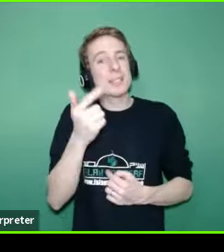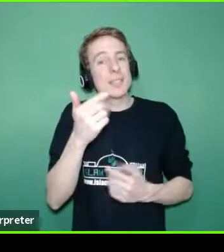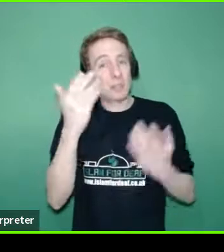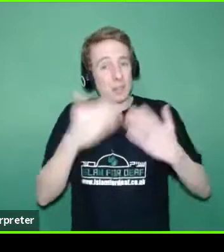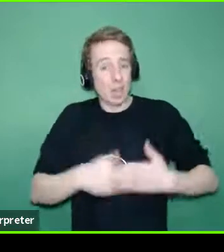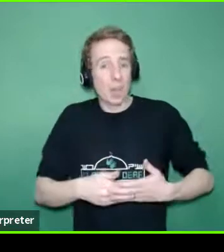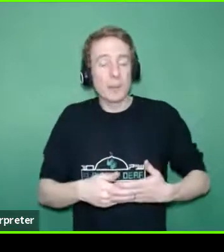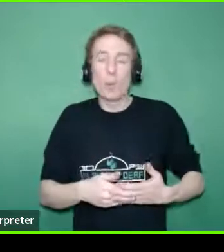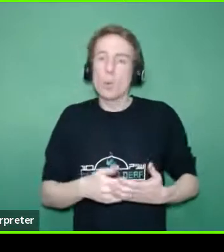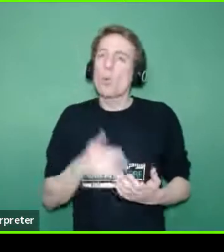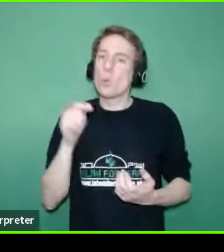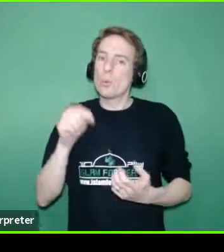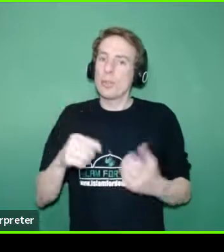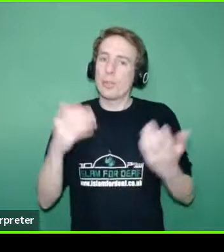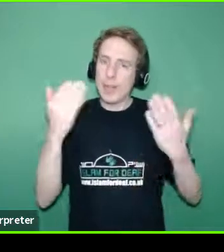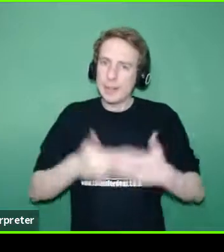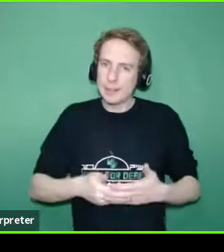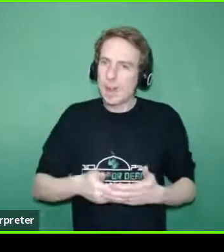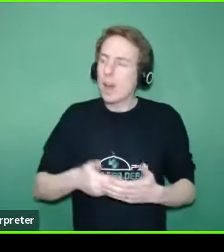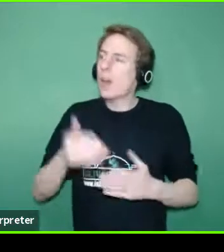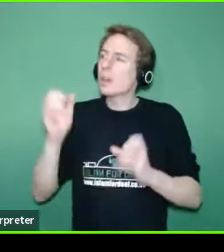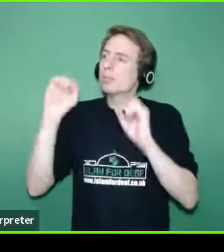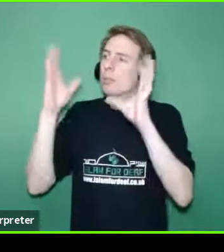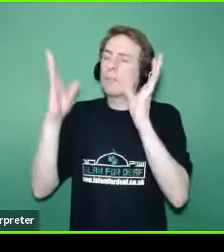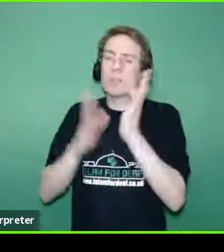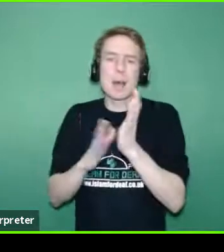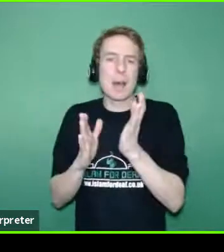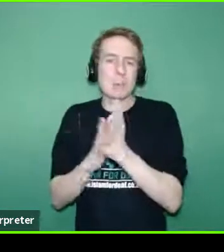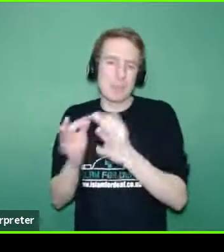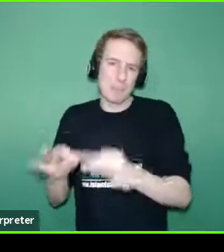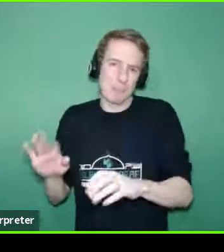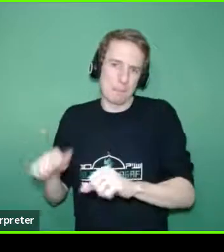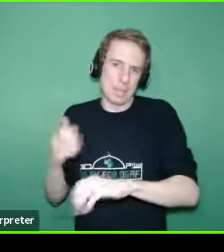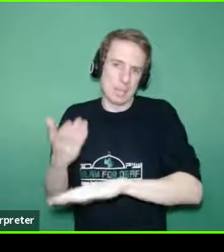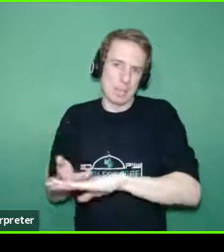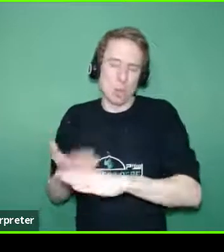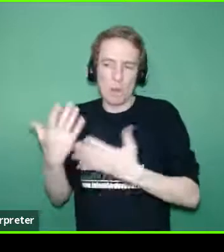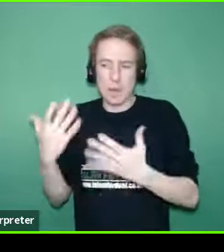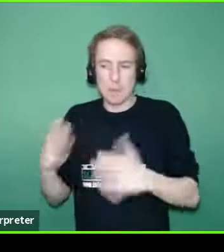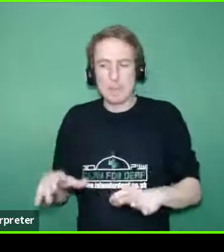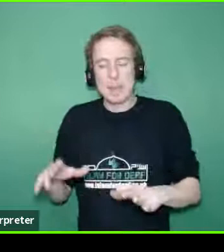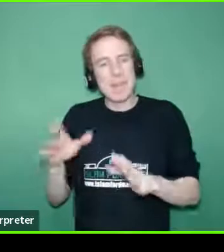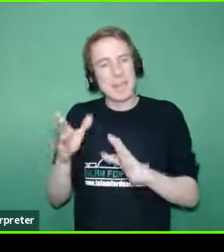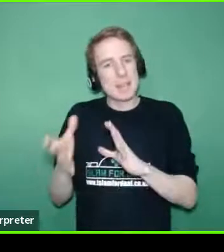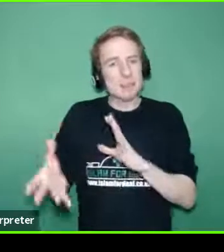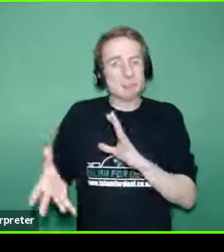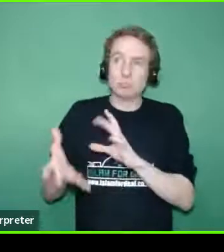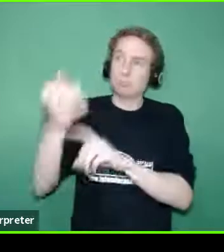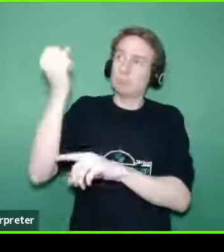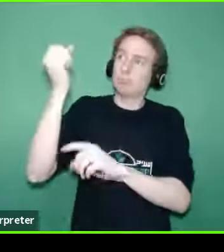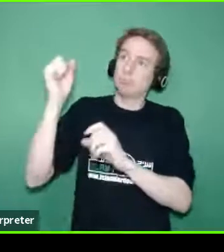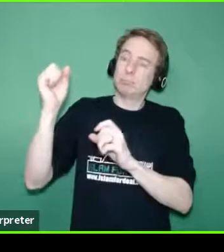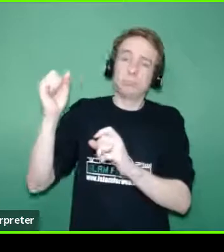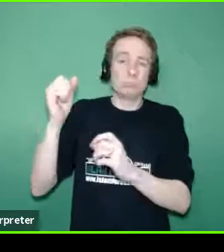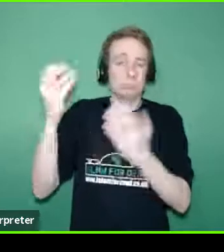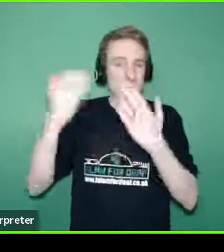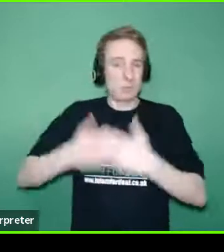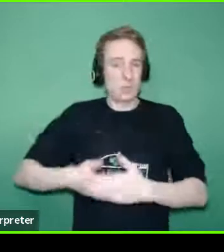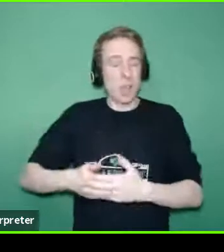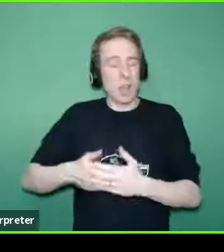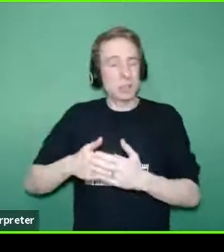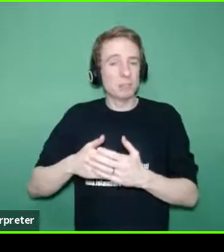upon him, ascended to the heavens, and where he made his night journey from